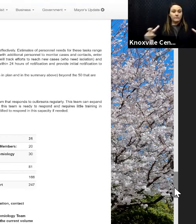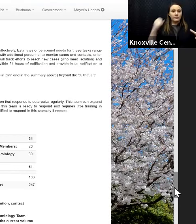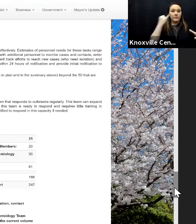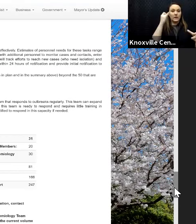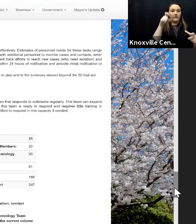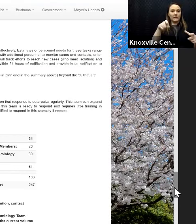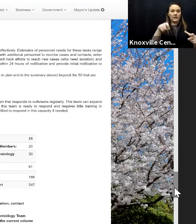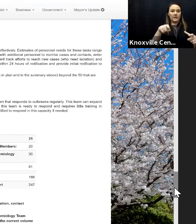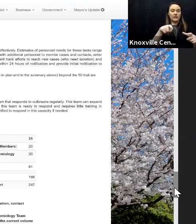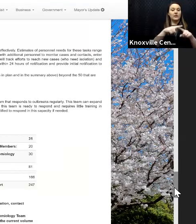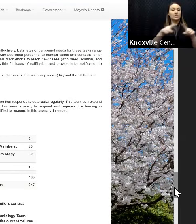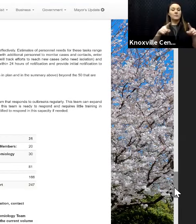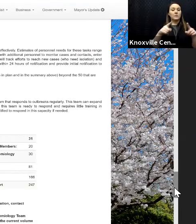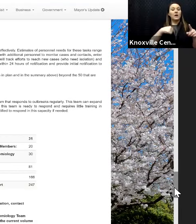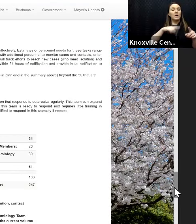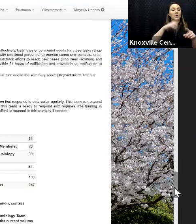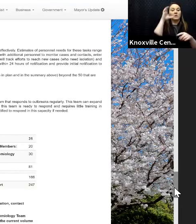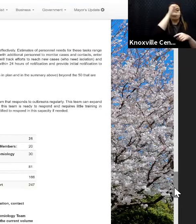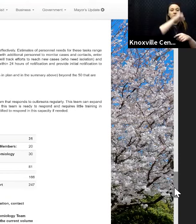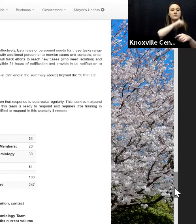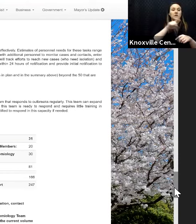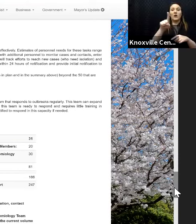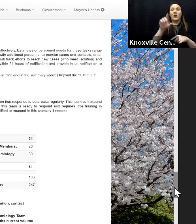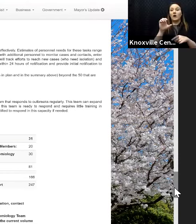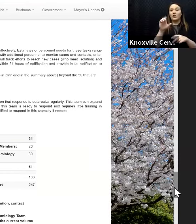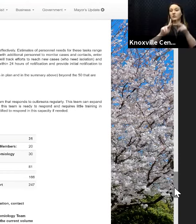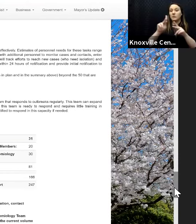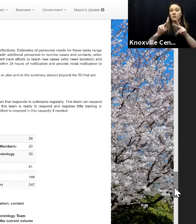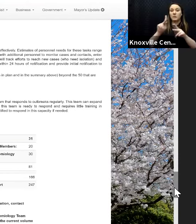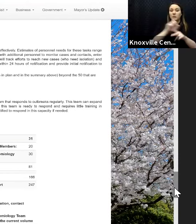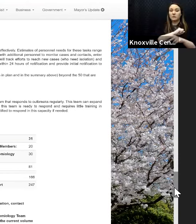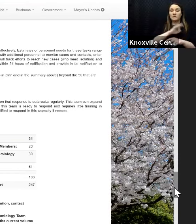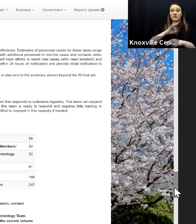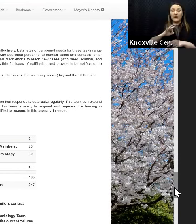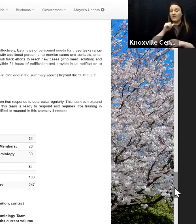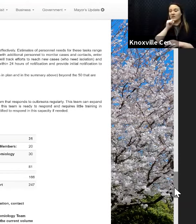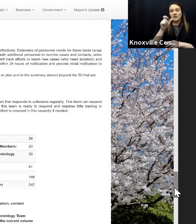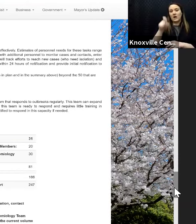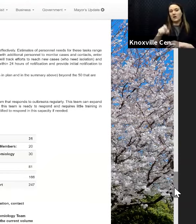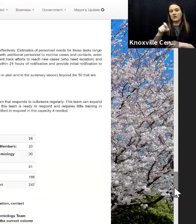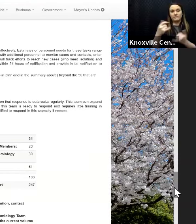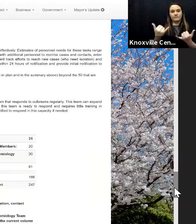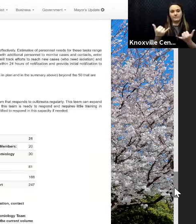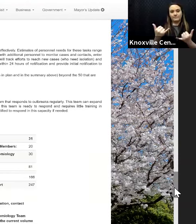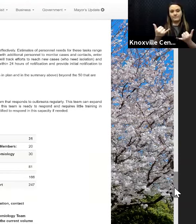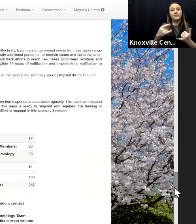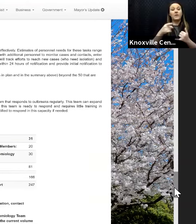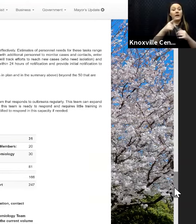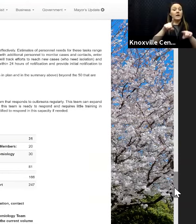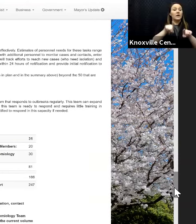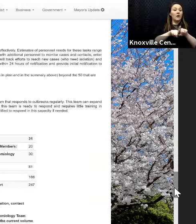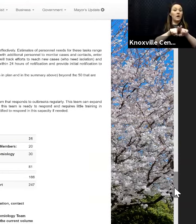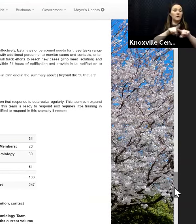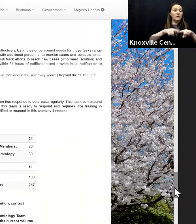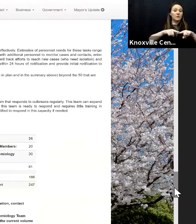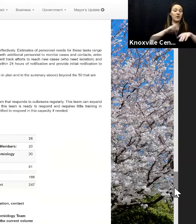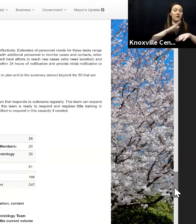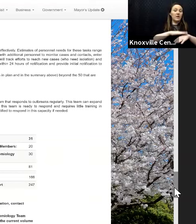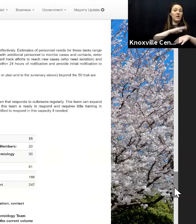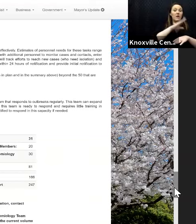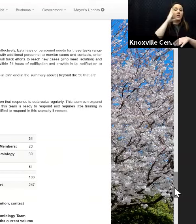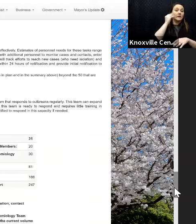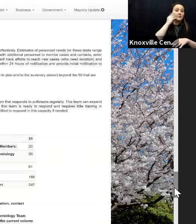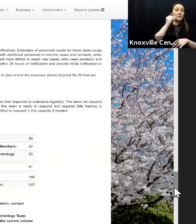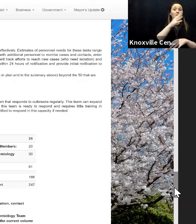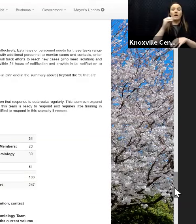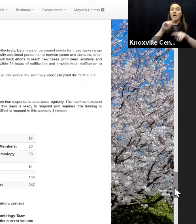benchmark estimate of 100 to 100 personnel is not required at this time. This is also based on experience and what our team knows they can